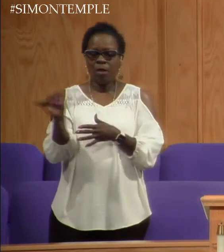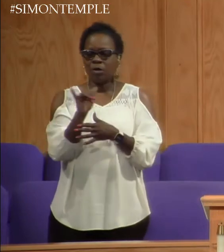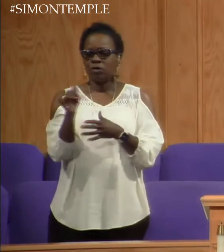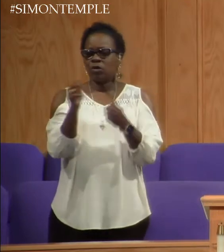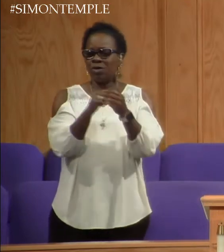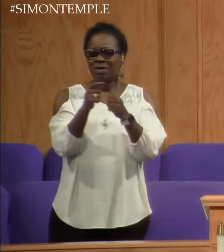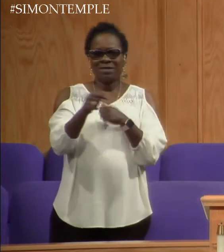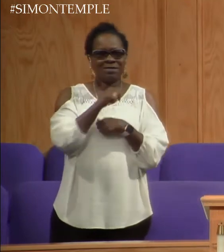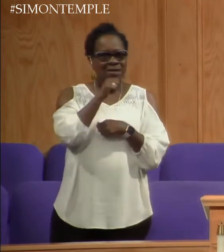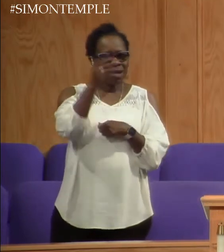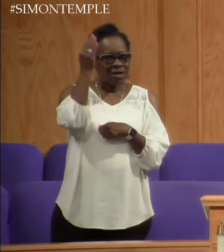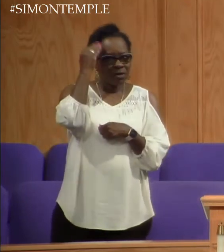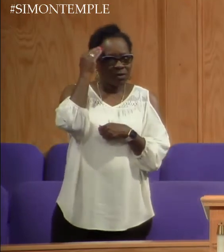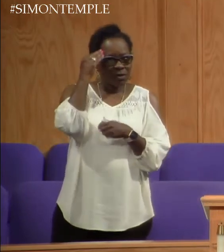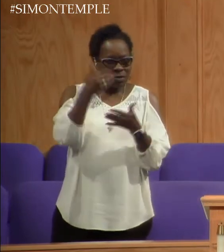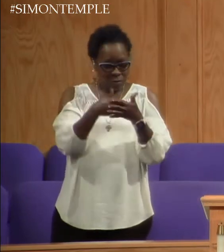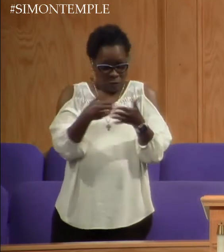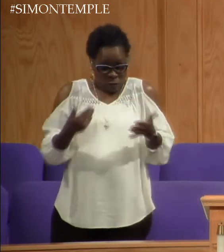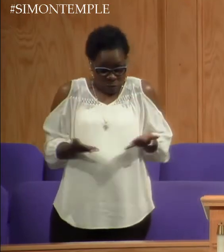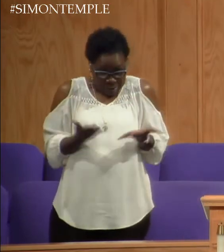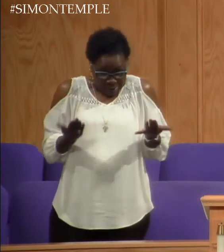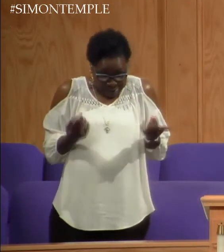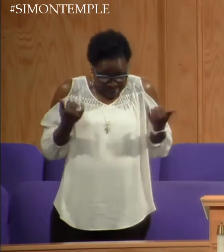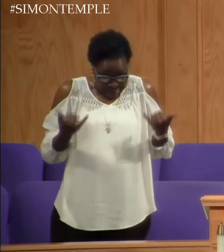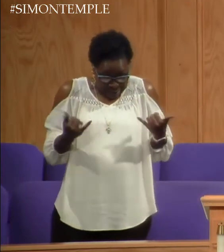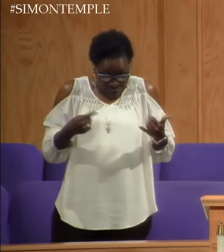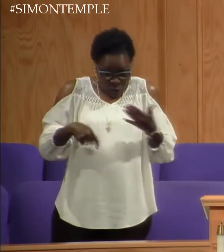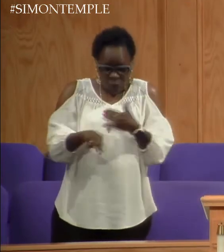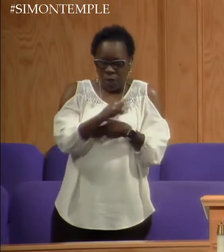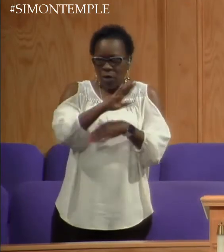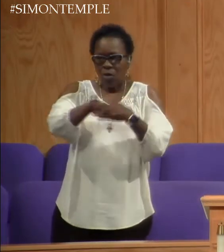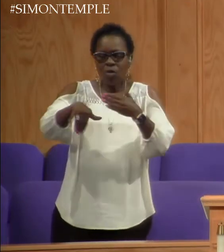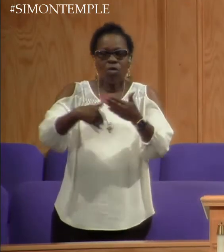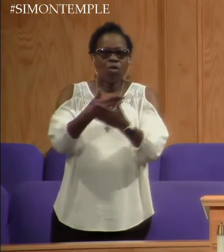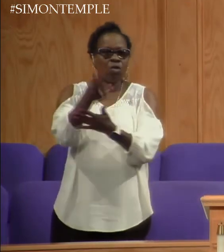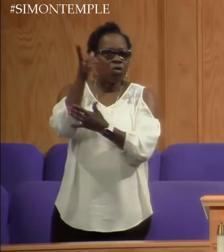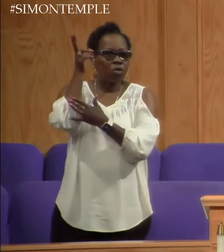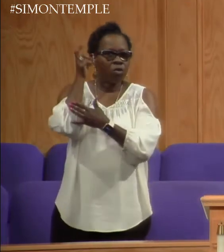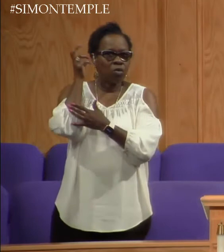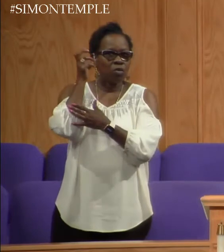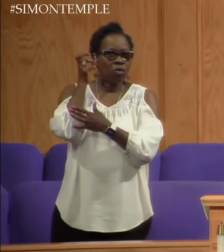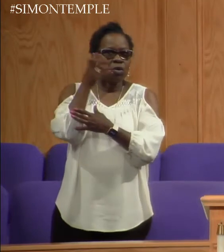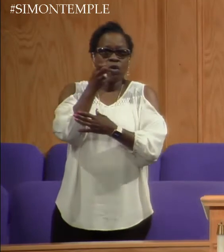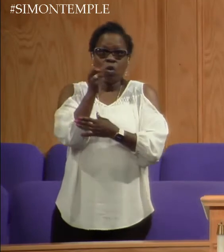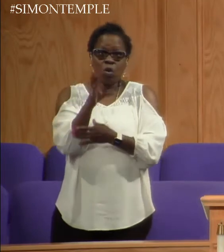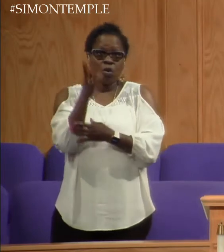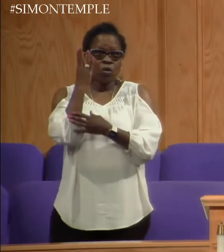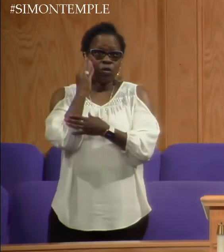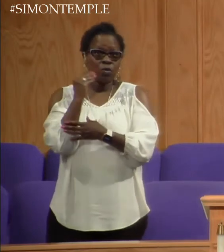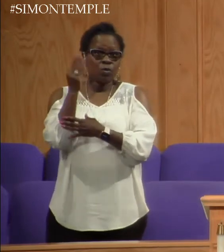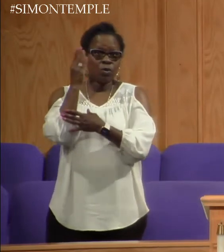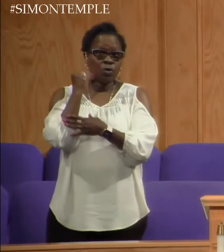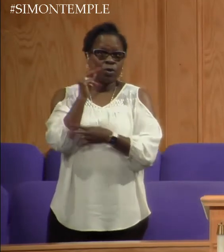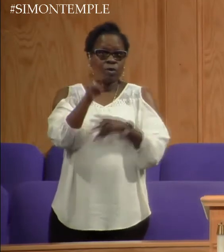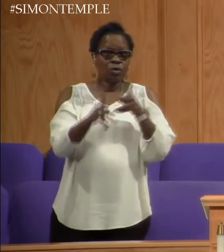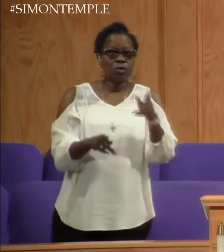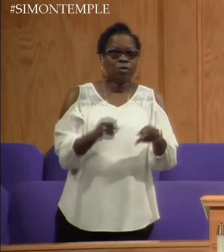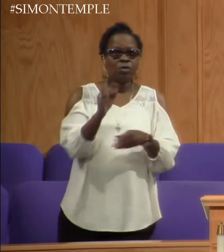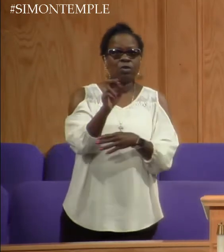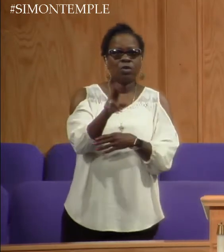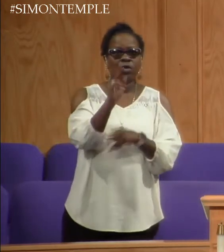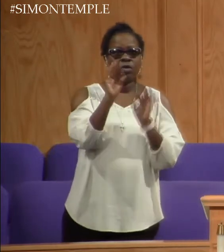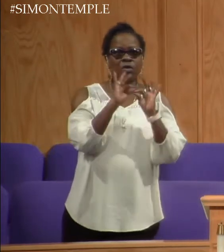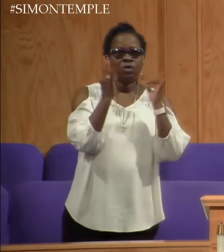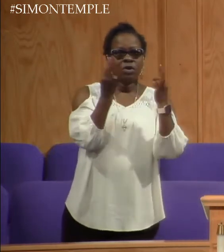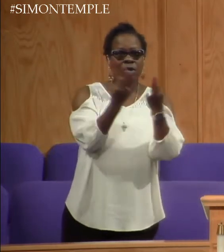uncertainty before us, we've all have heard about or experienced people or family